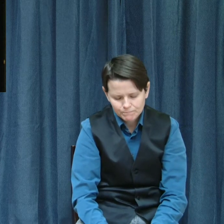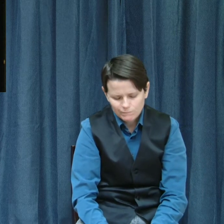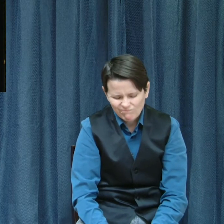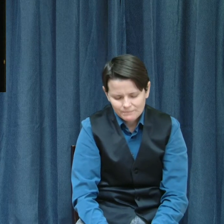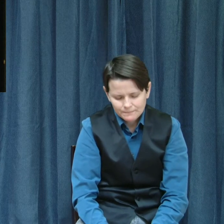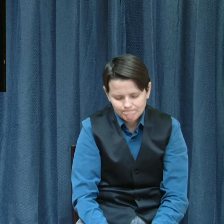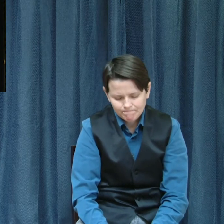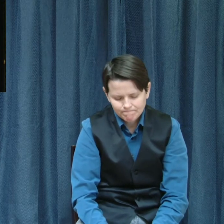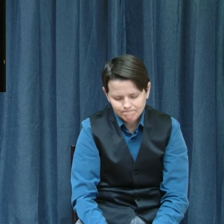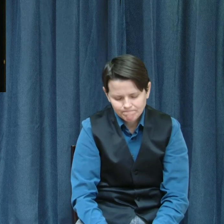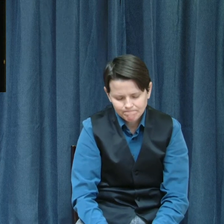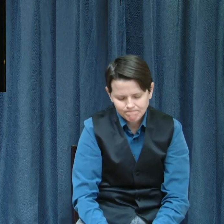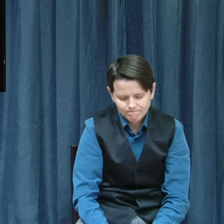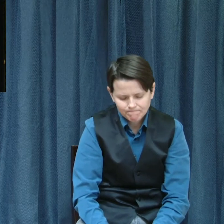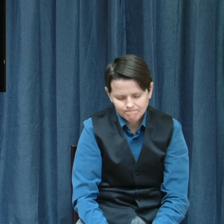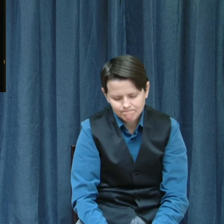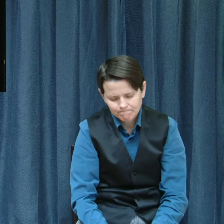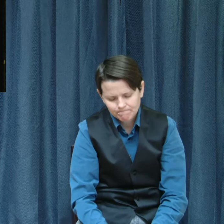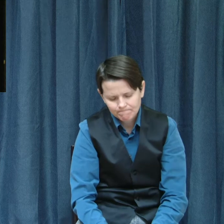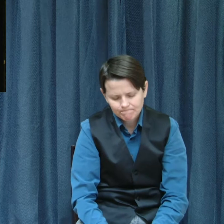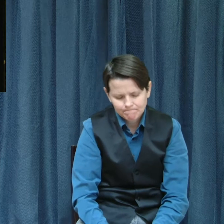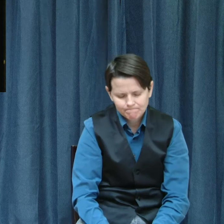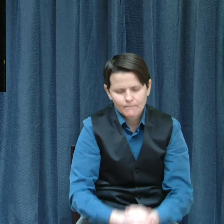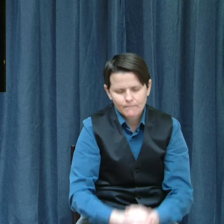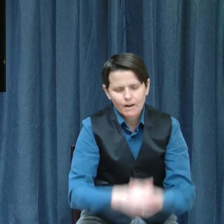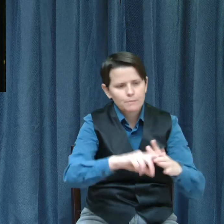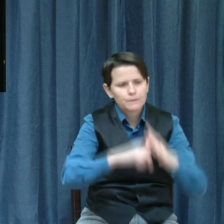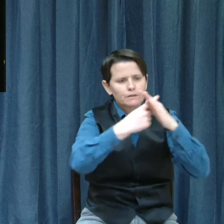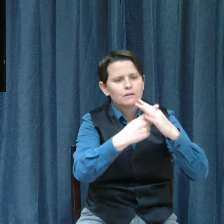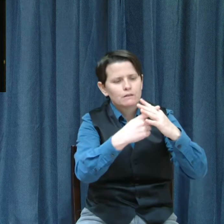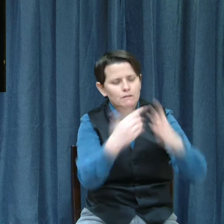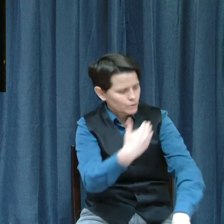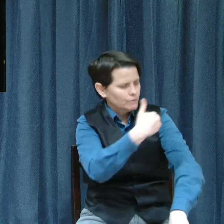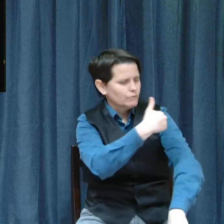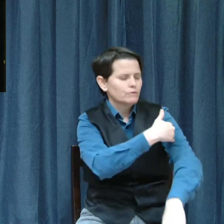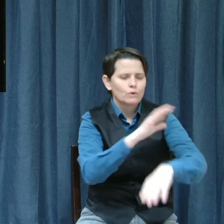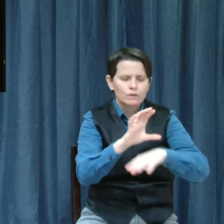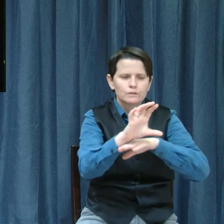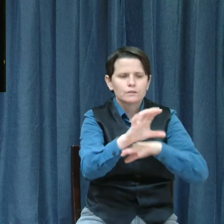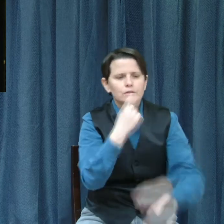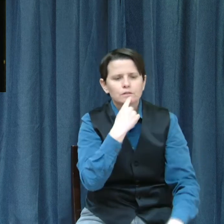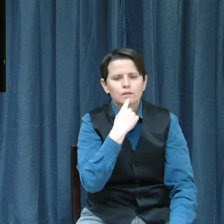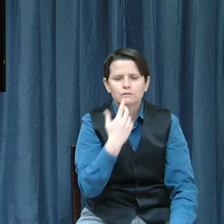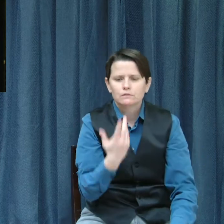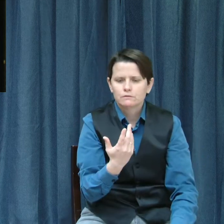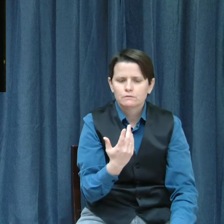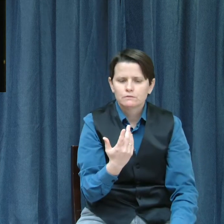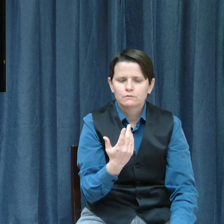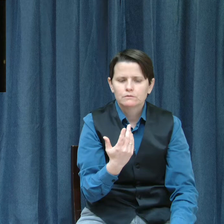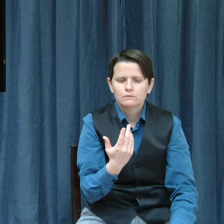there was a force, an impulse so great that called forth, let there be humanity.